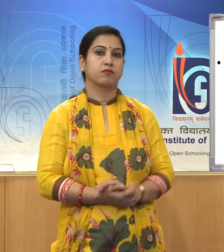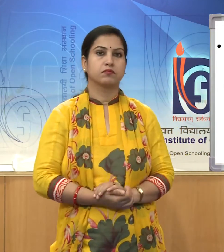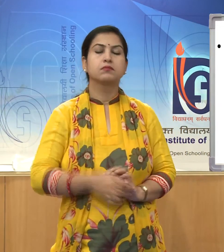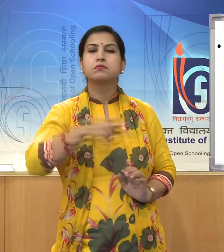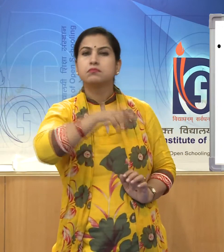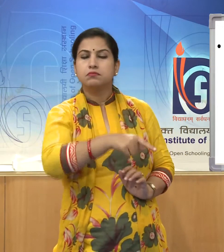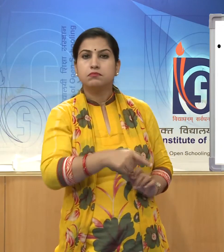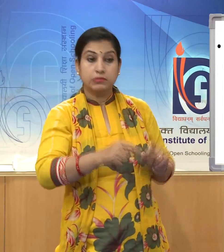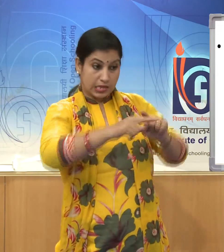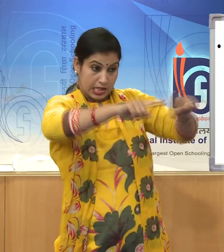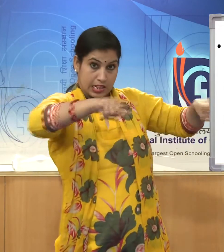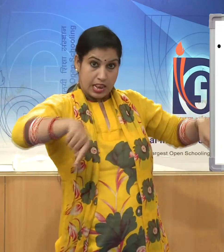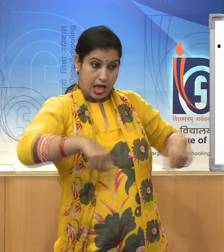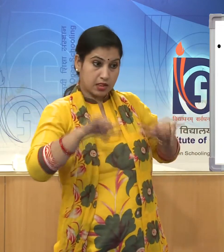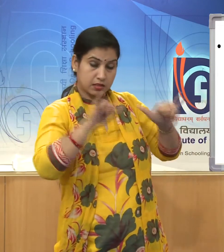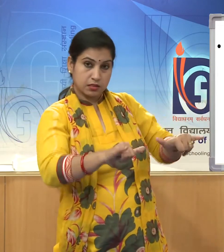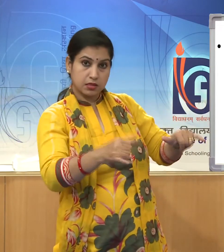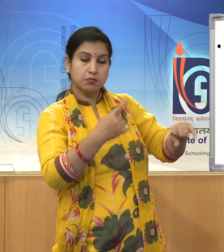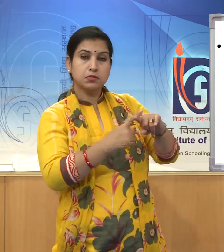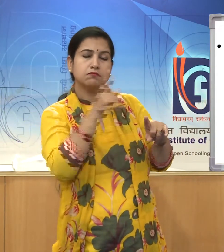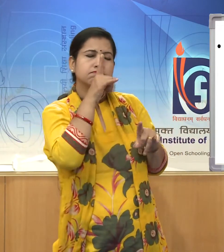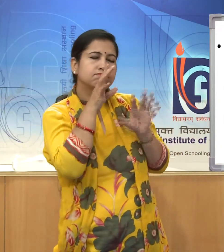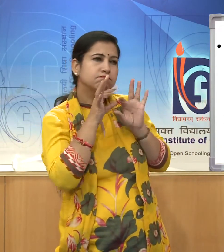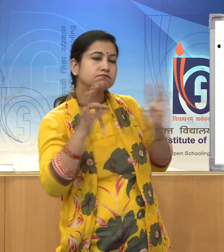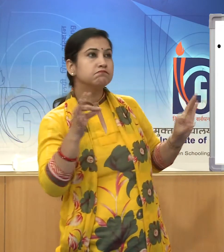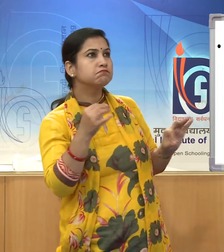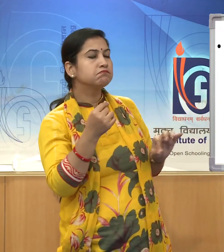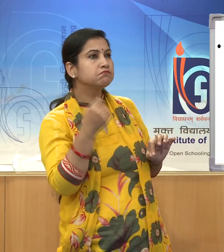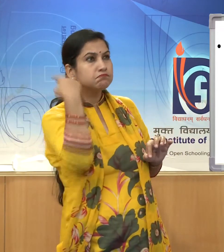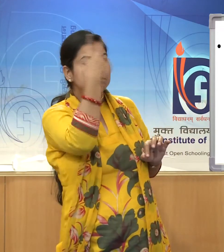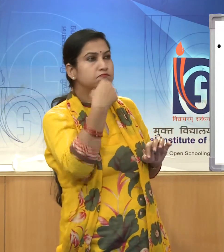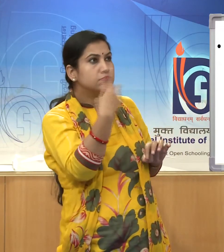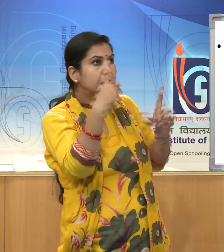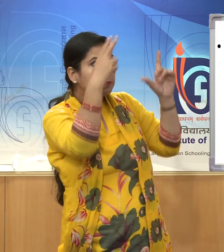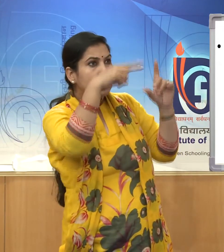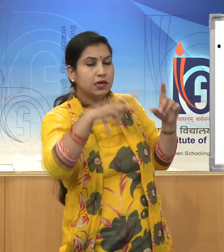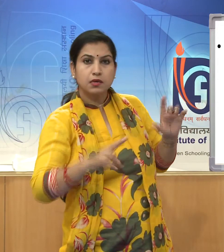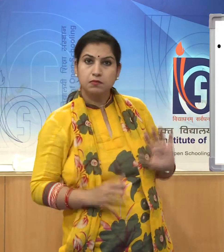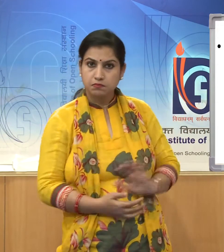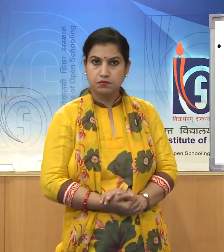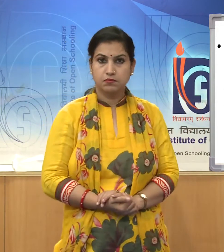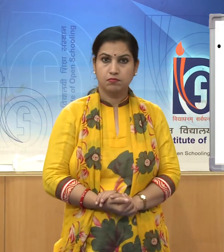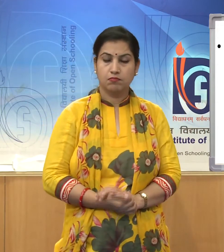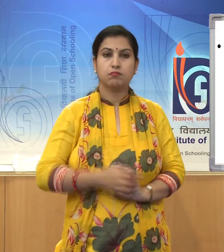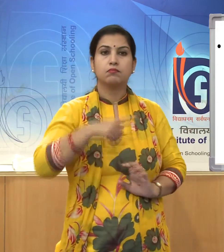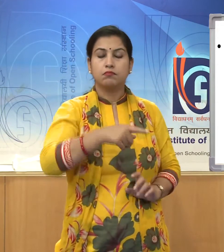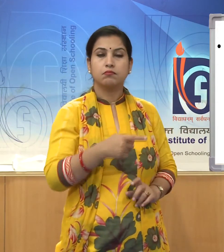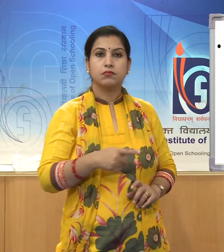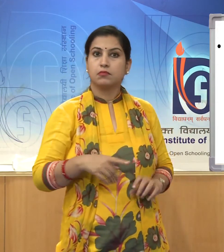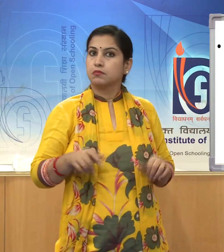The bare landscape and calmness depicted in this painting could be